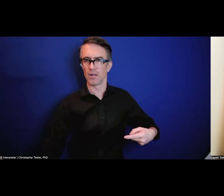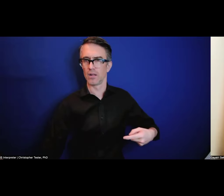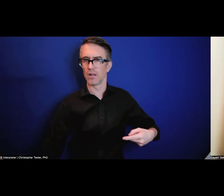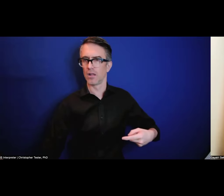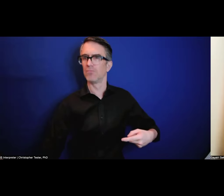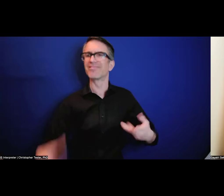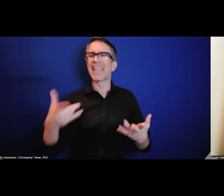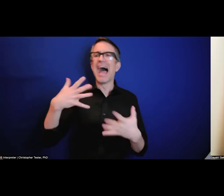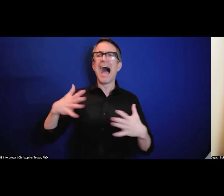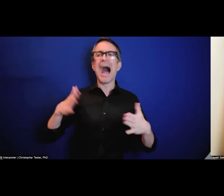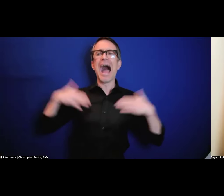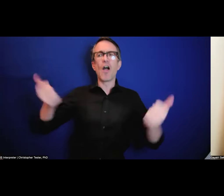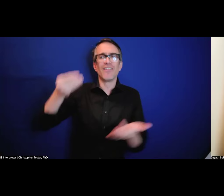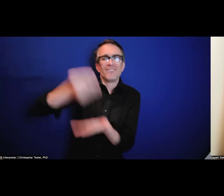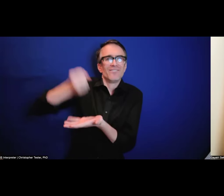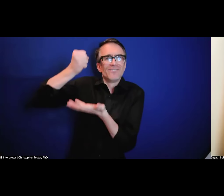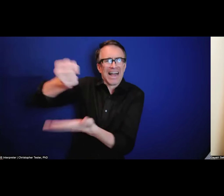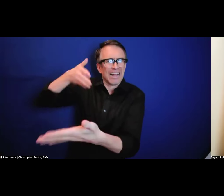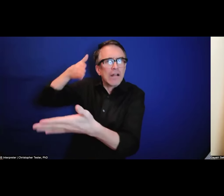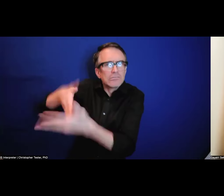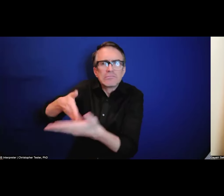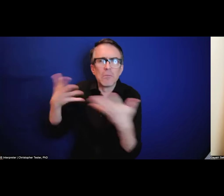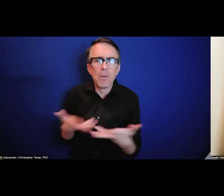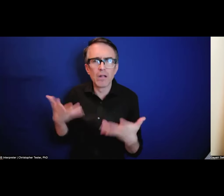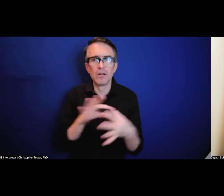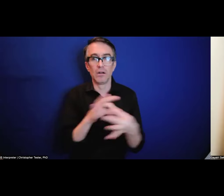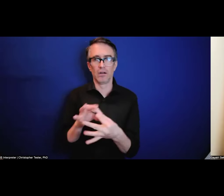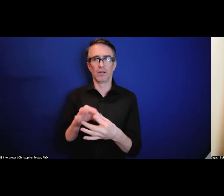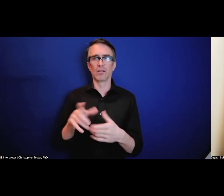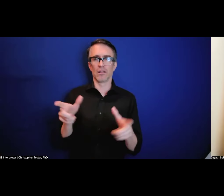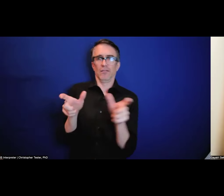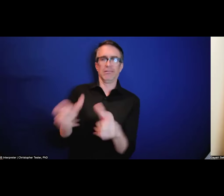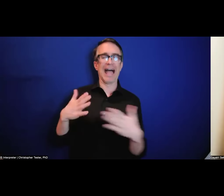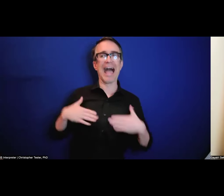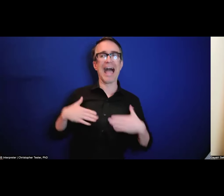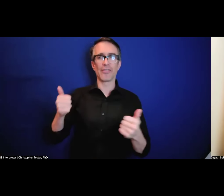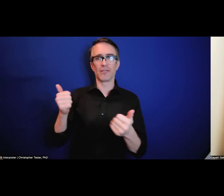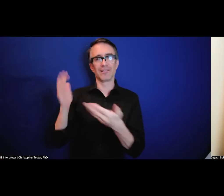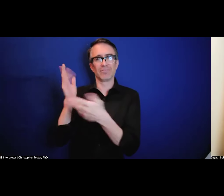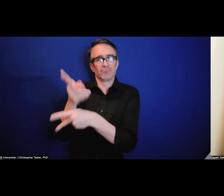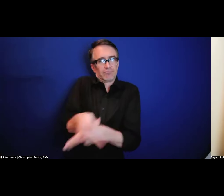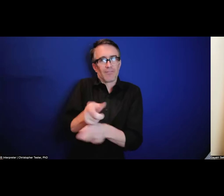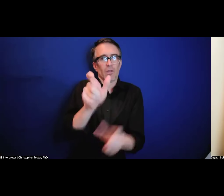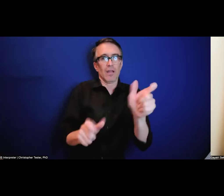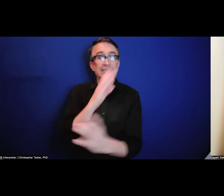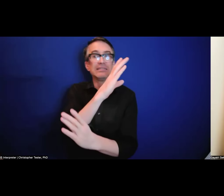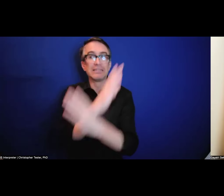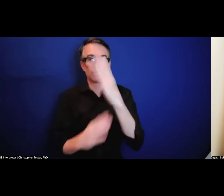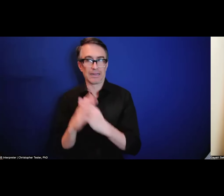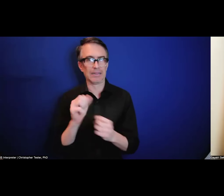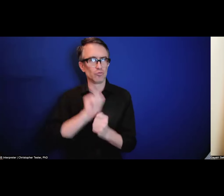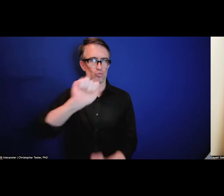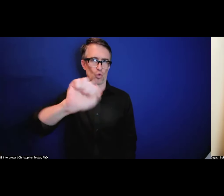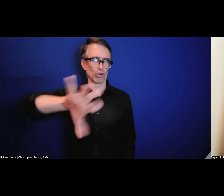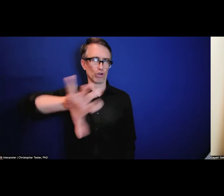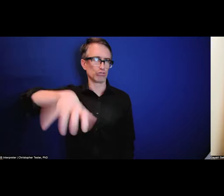with disabilities in your country? For example, out-of-pocket costs,